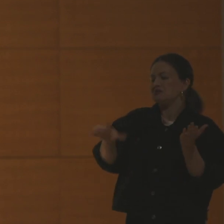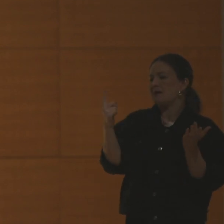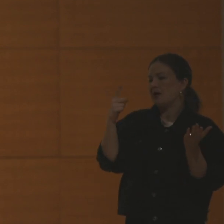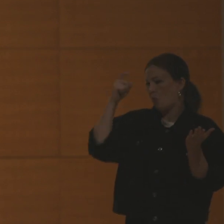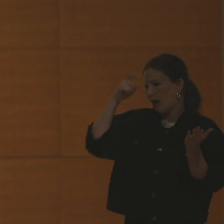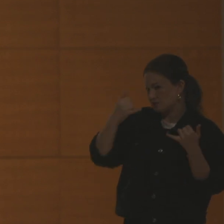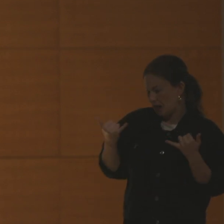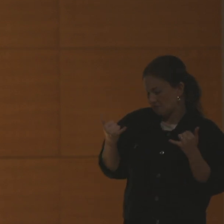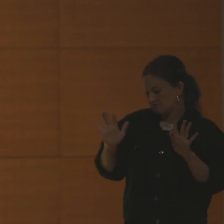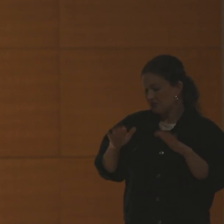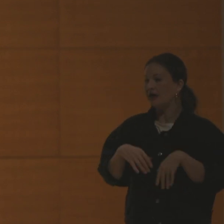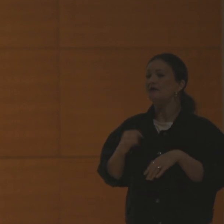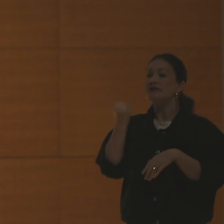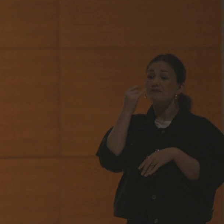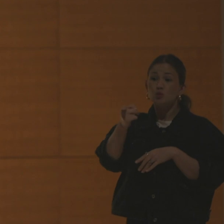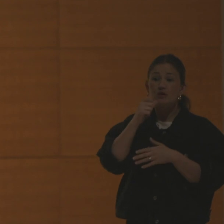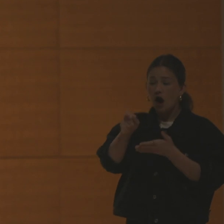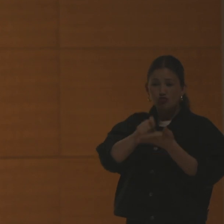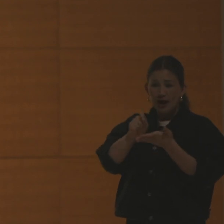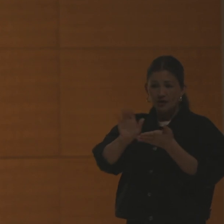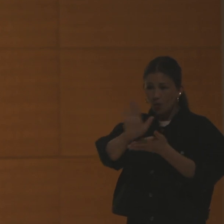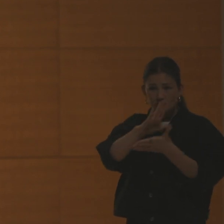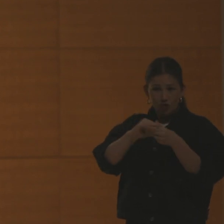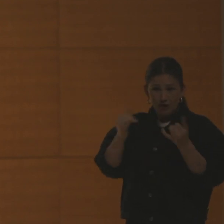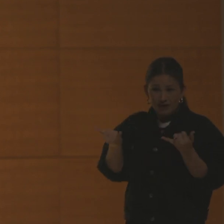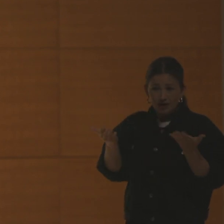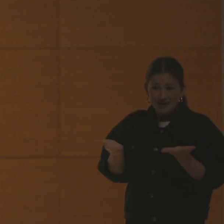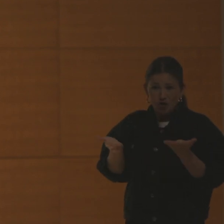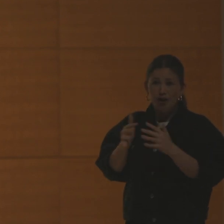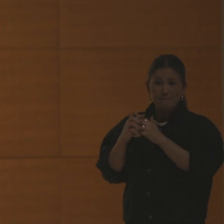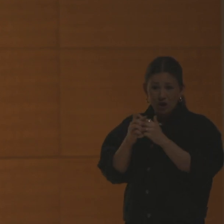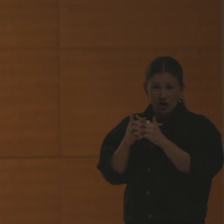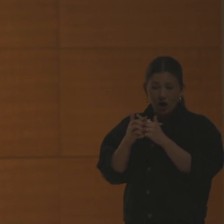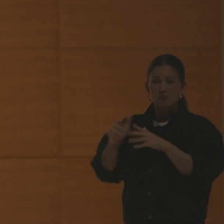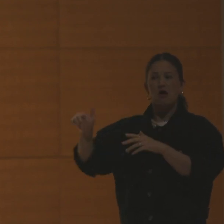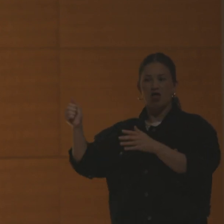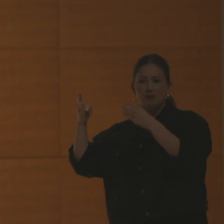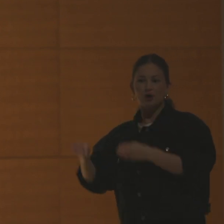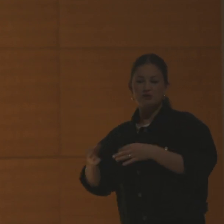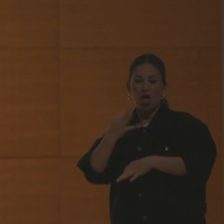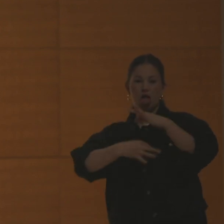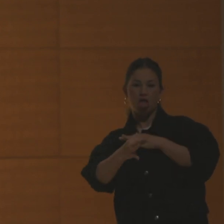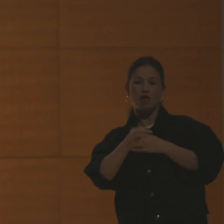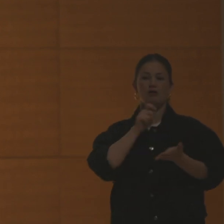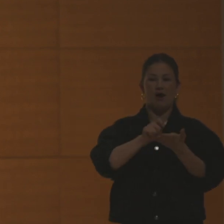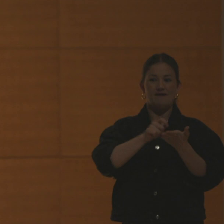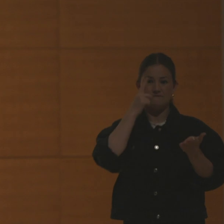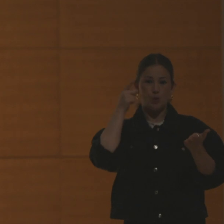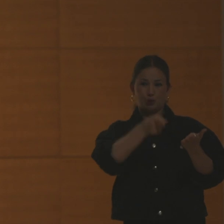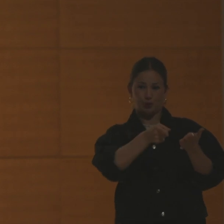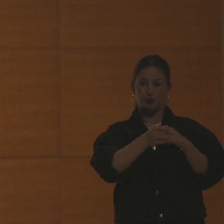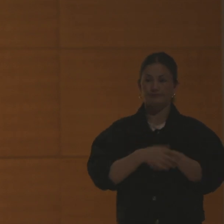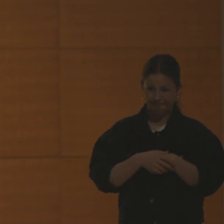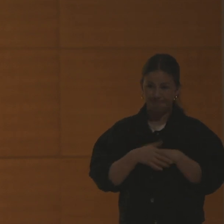this. If you aren't writing your story is always being written for you by others. And if you aren't telling your story will